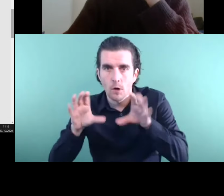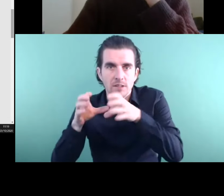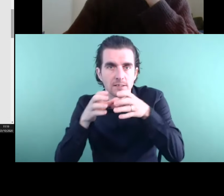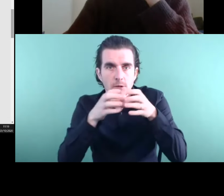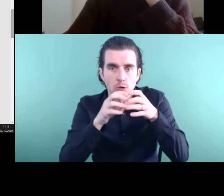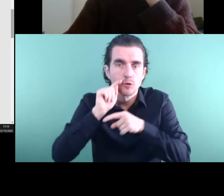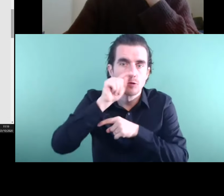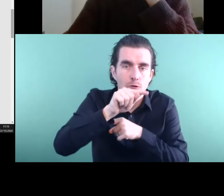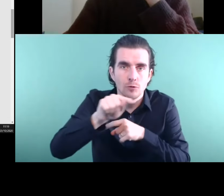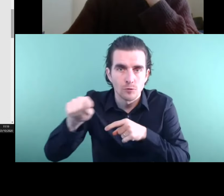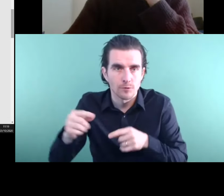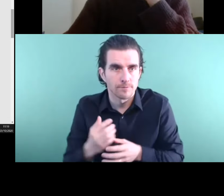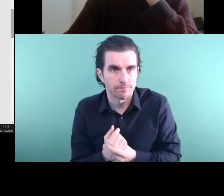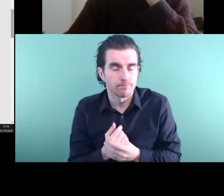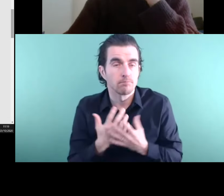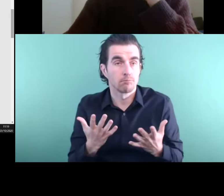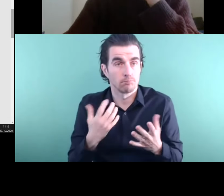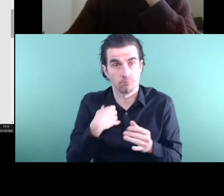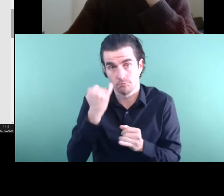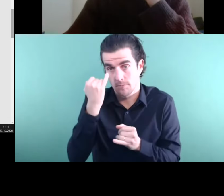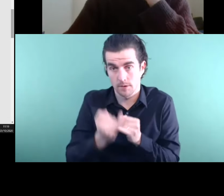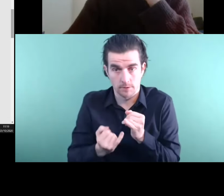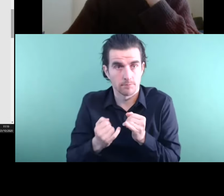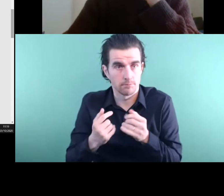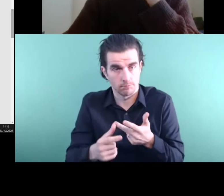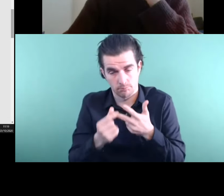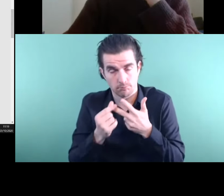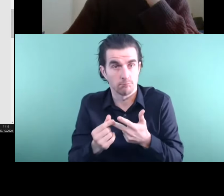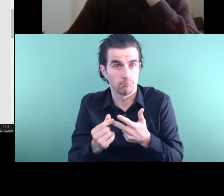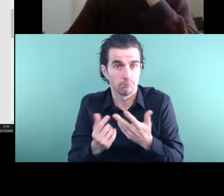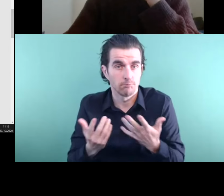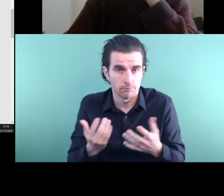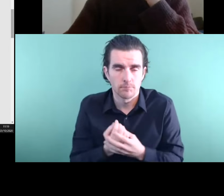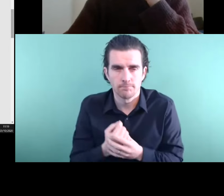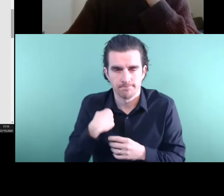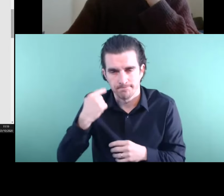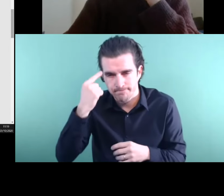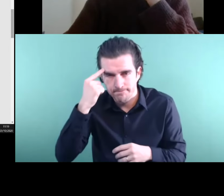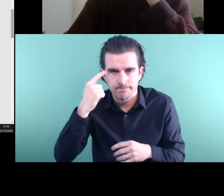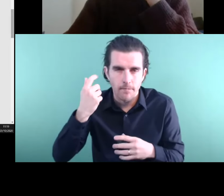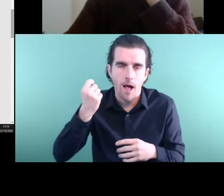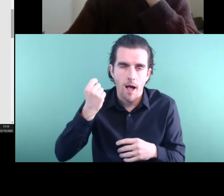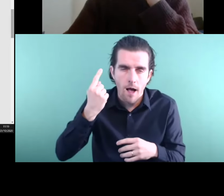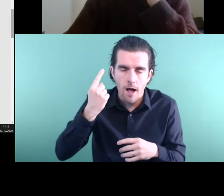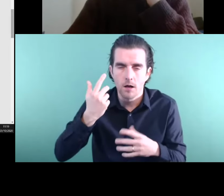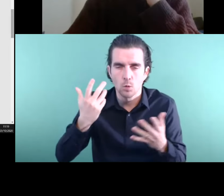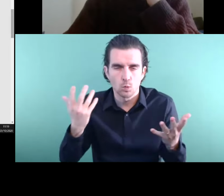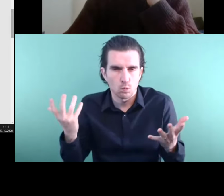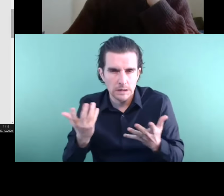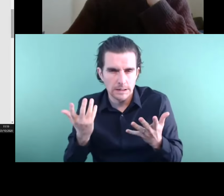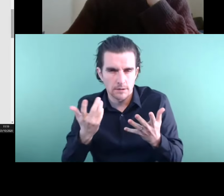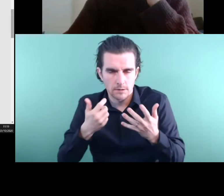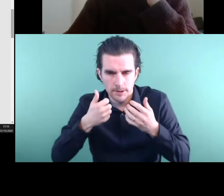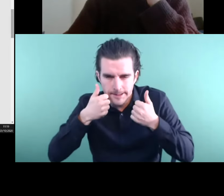as a researcher. I mean, we've had a whole number of interventions which require descriptive data. As I